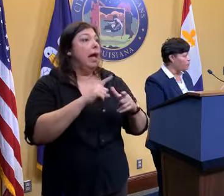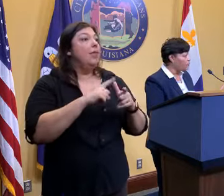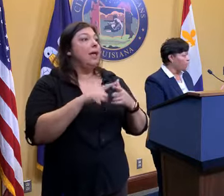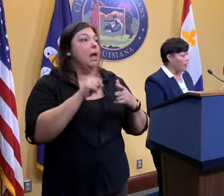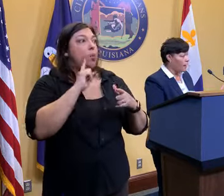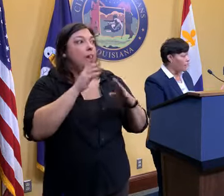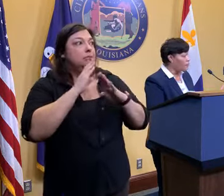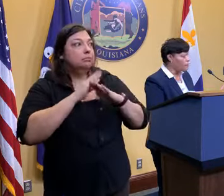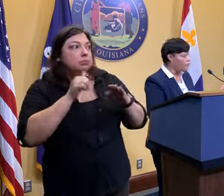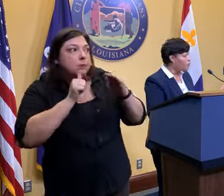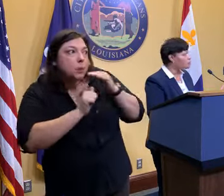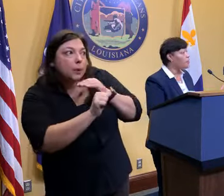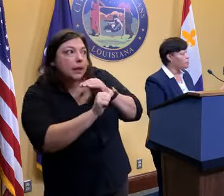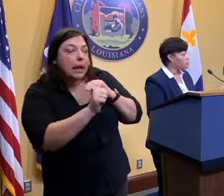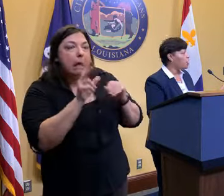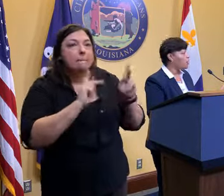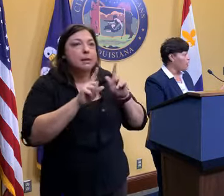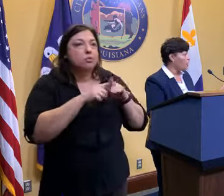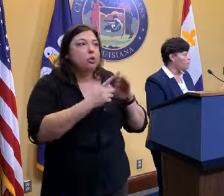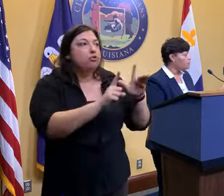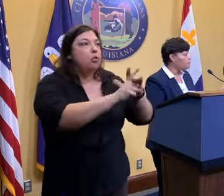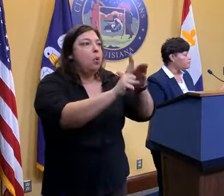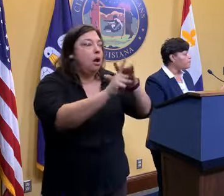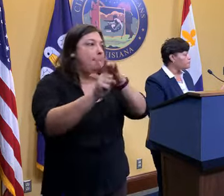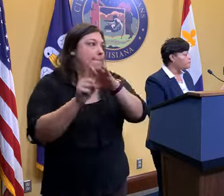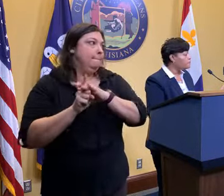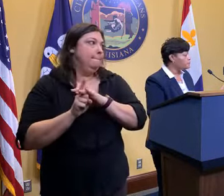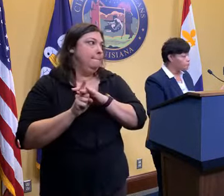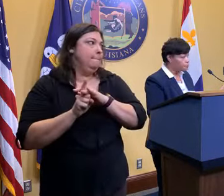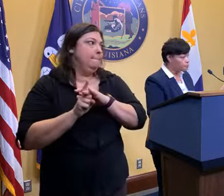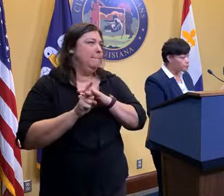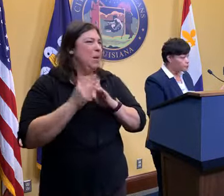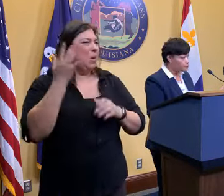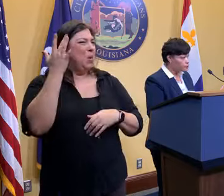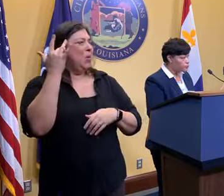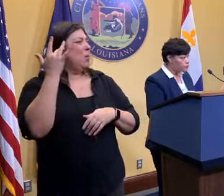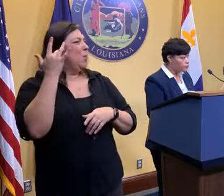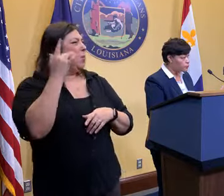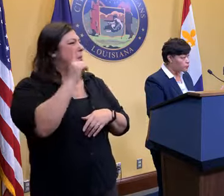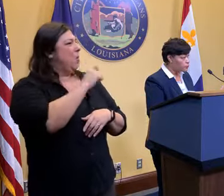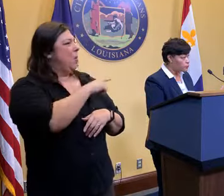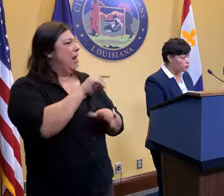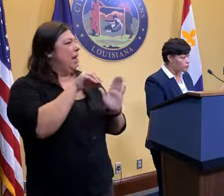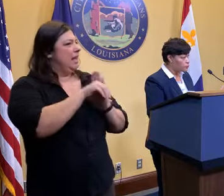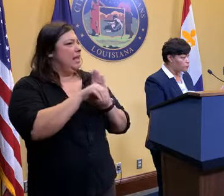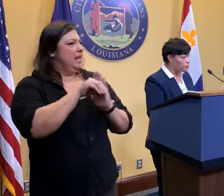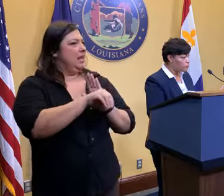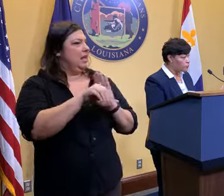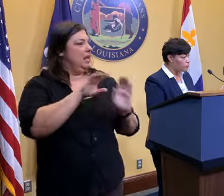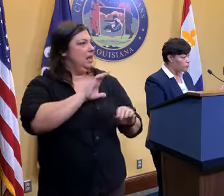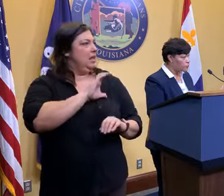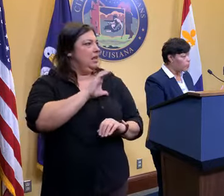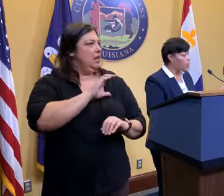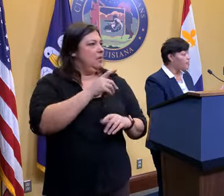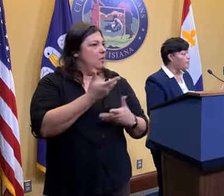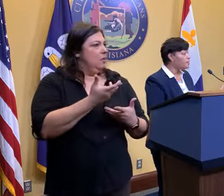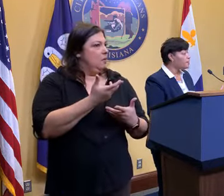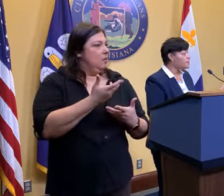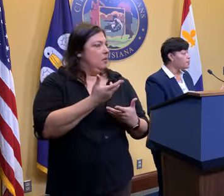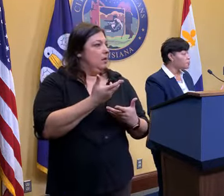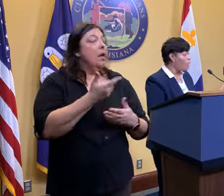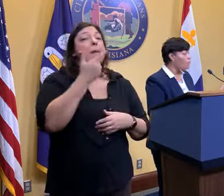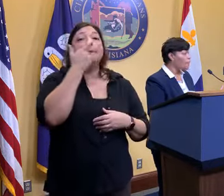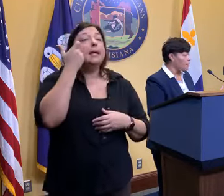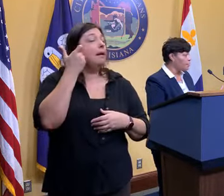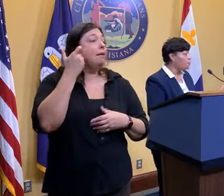underground and people started showing up. I mean, why weren't PD breaking up the crowd at that point? Well, because